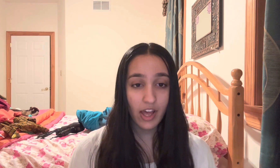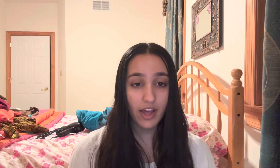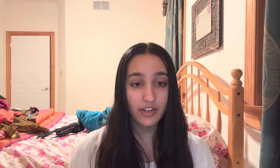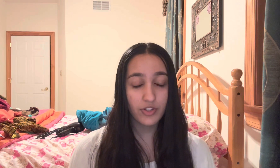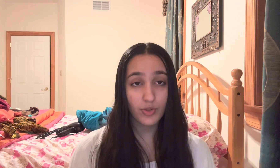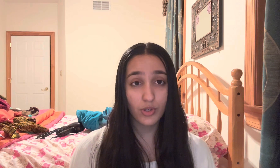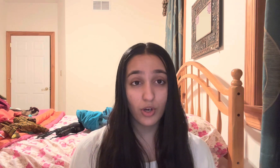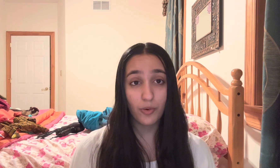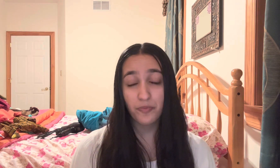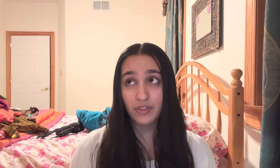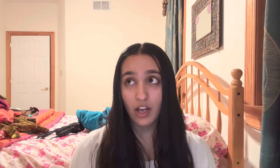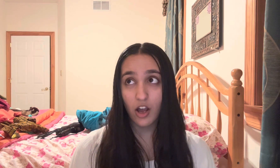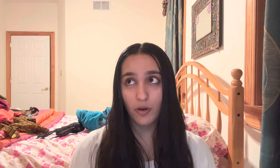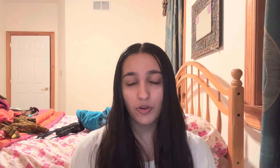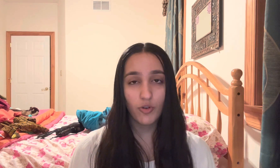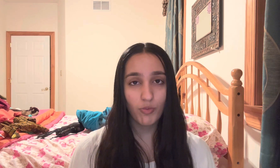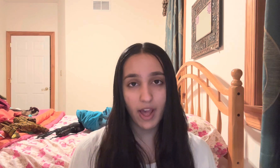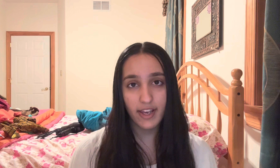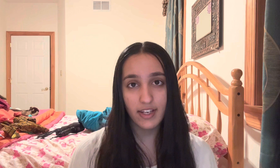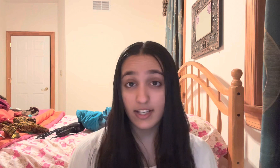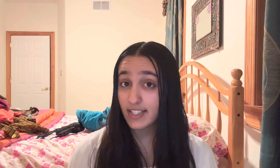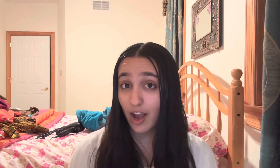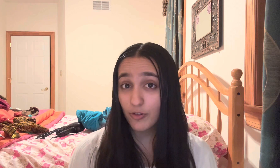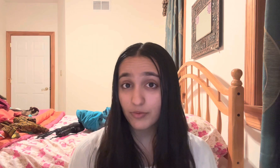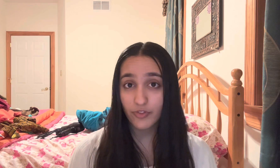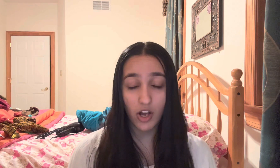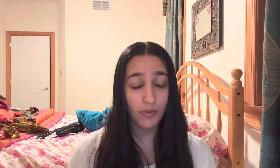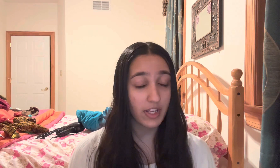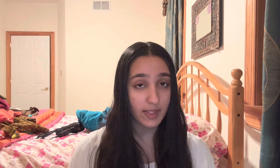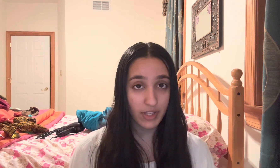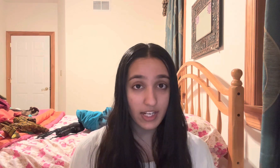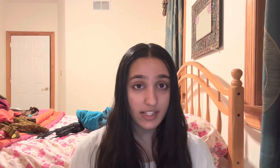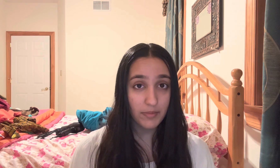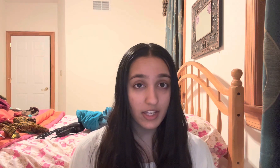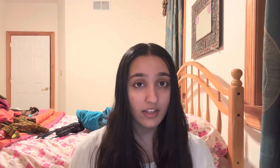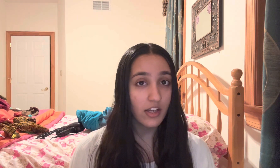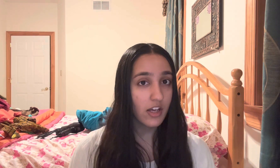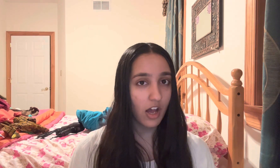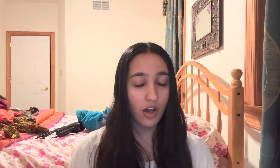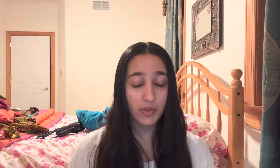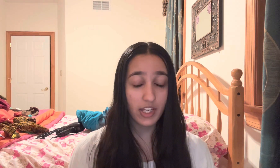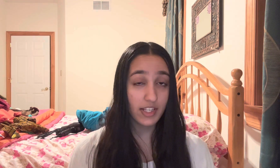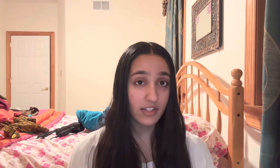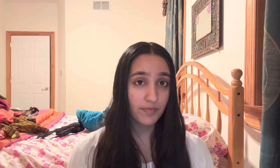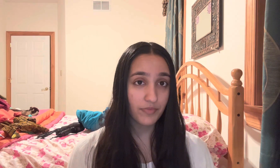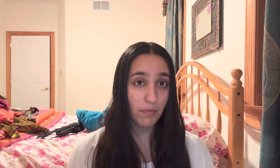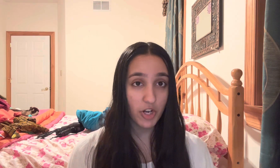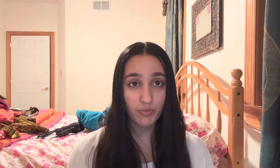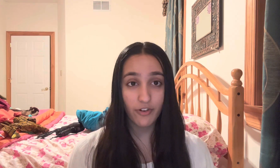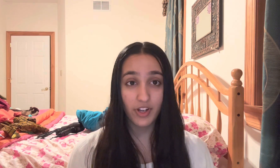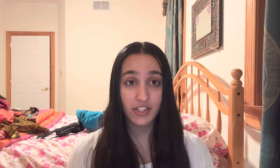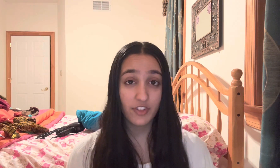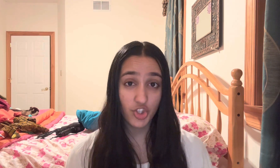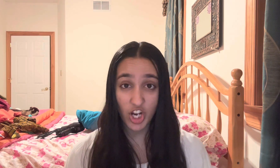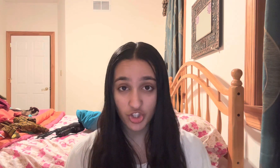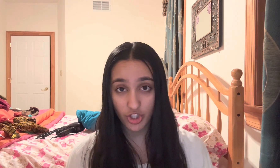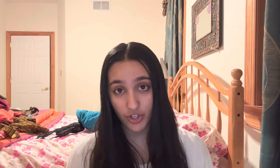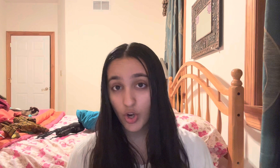And so when in doubt, explaining something, it is much more effective to gesture